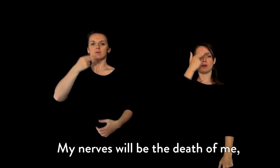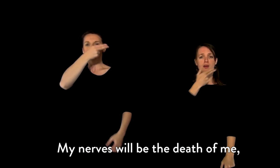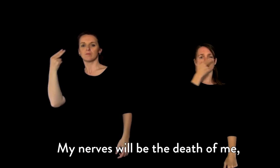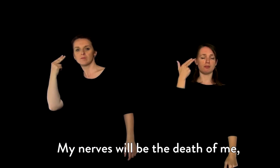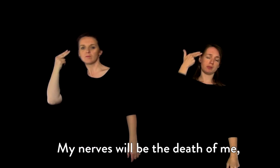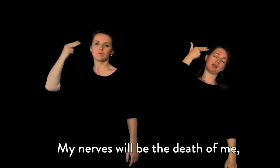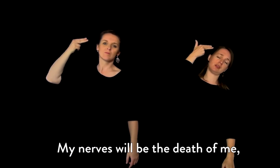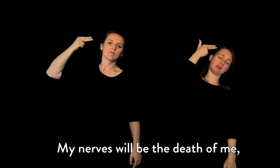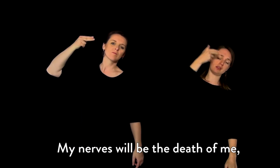death of me.